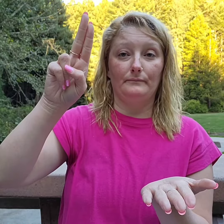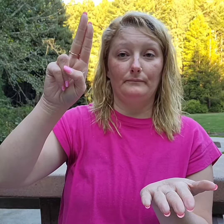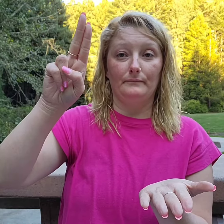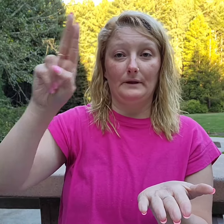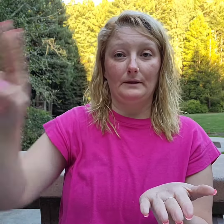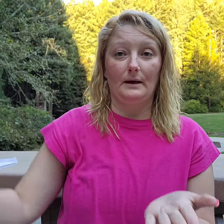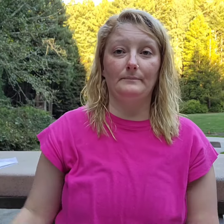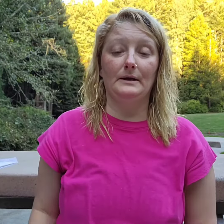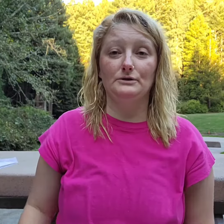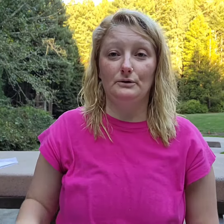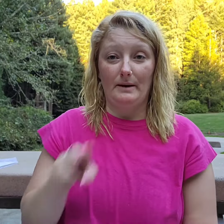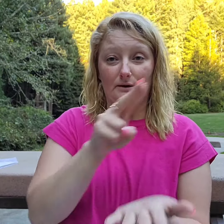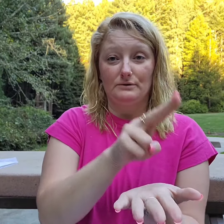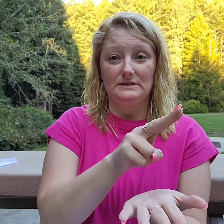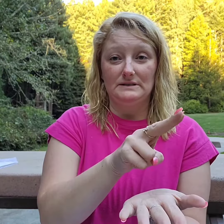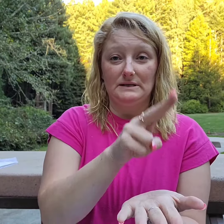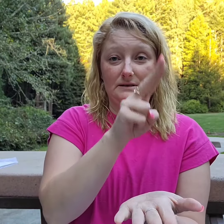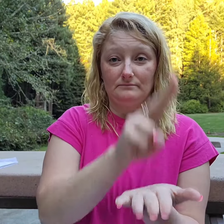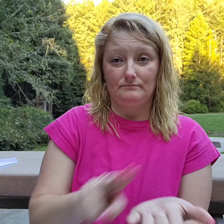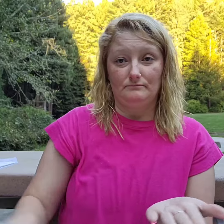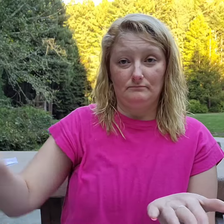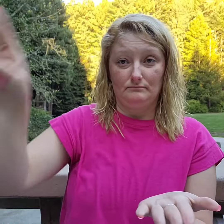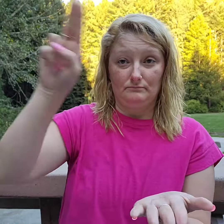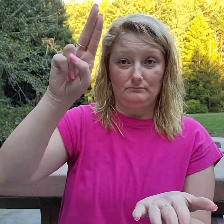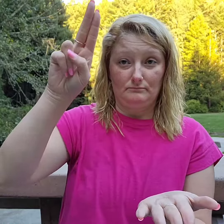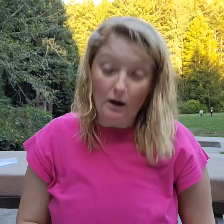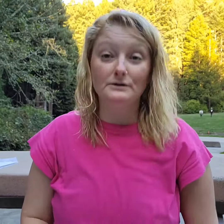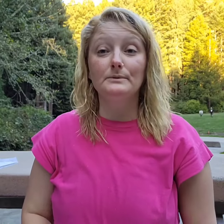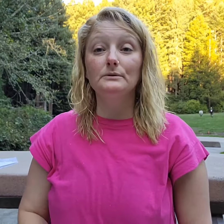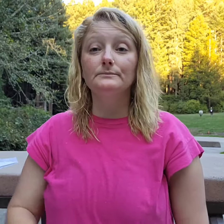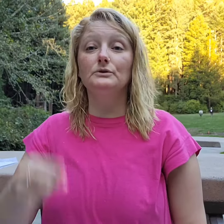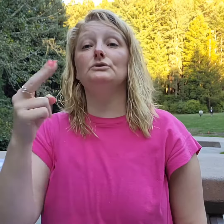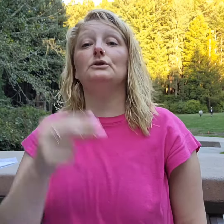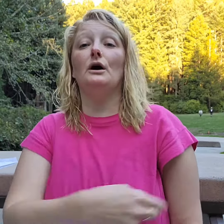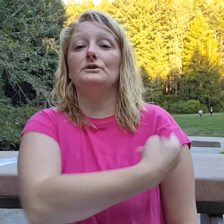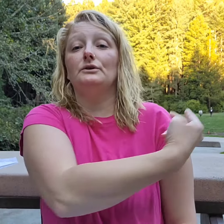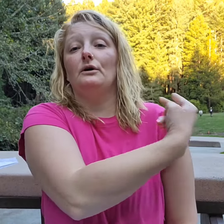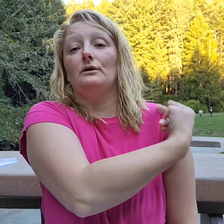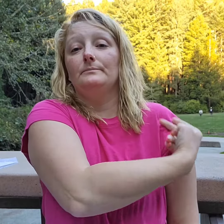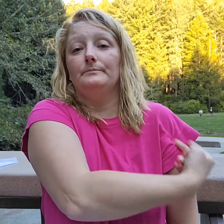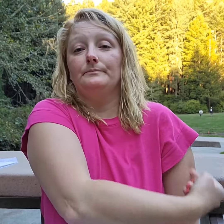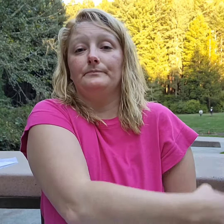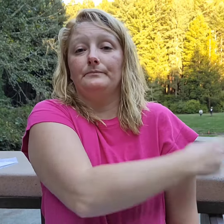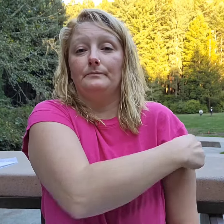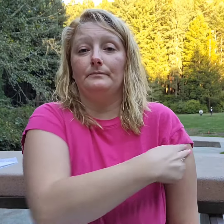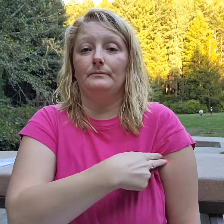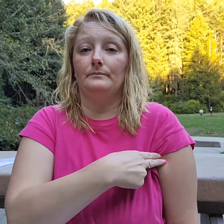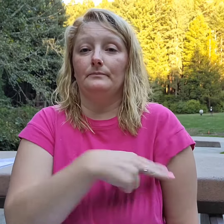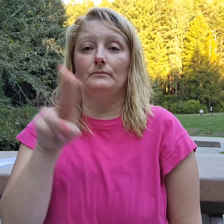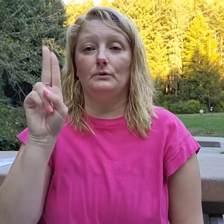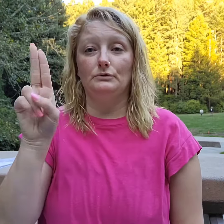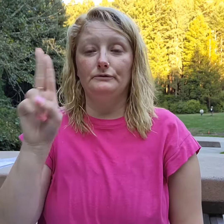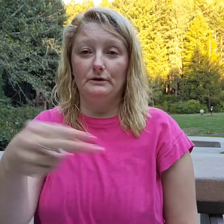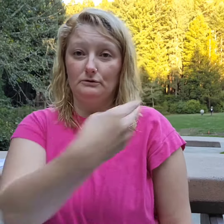Like that. Like do a backwards C. Hospital, you do a cross on your arm. Two fingers.